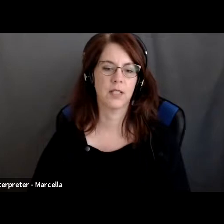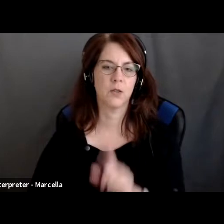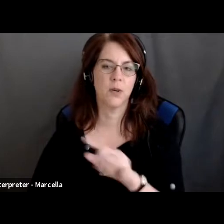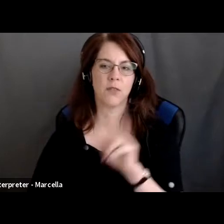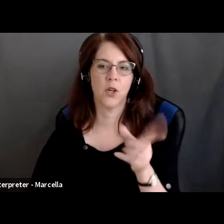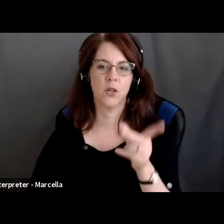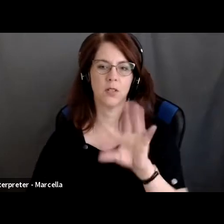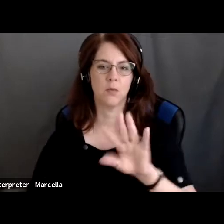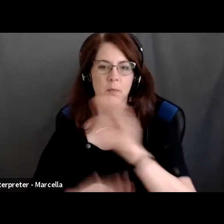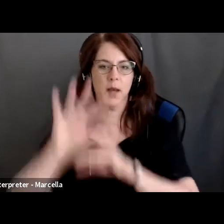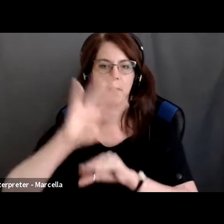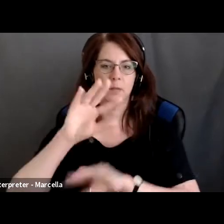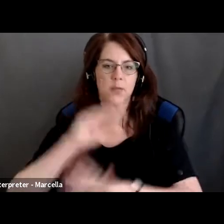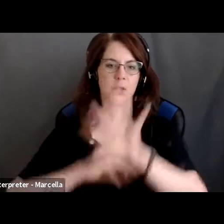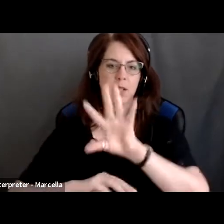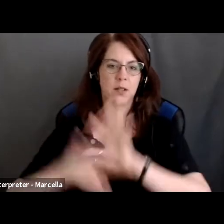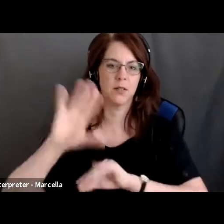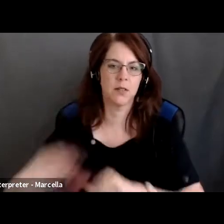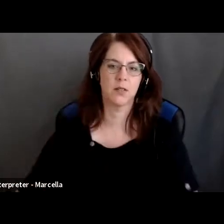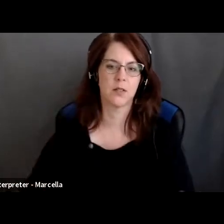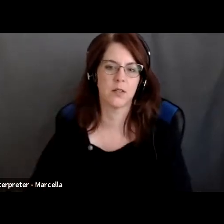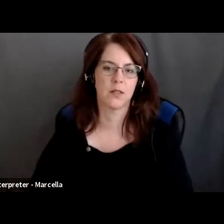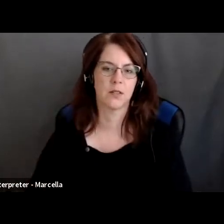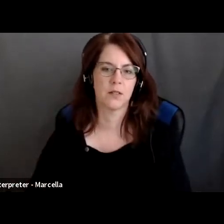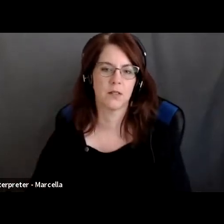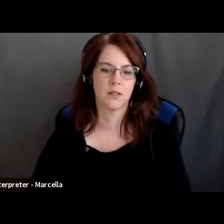Because then whoever talks, it will pop up to their...